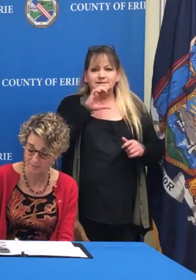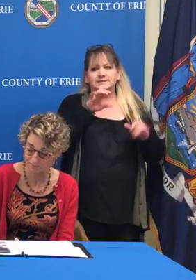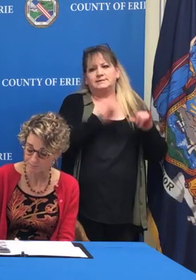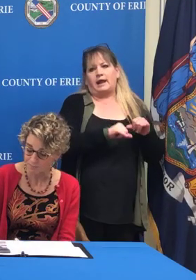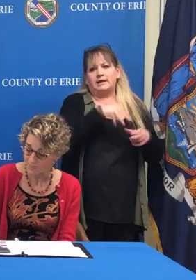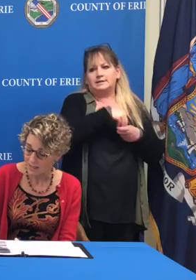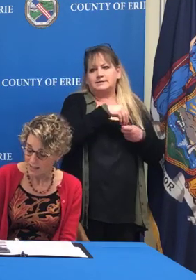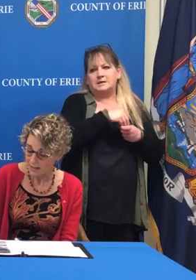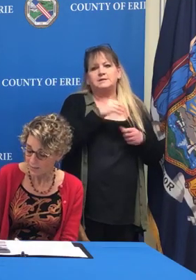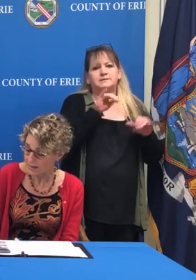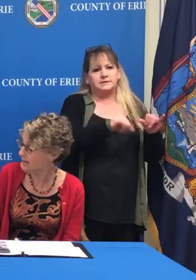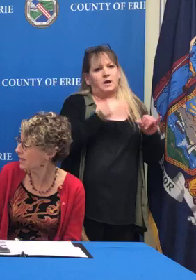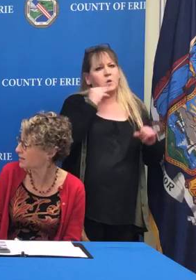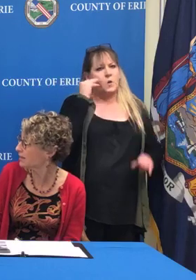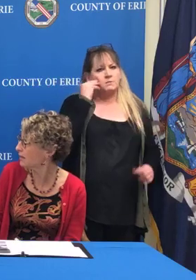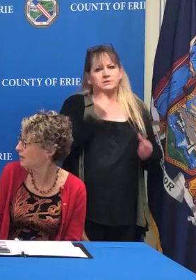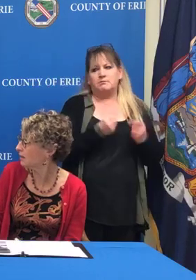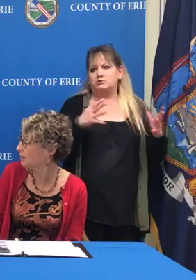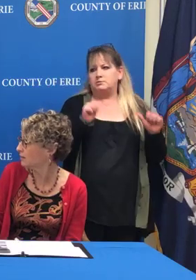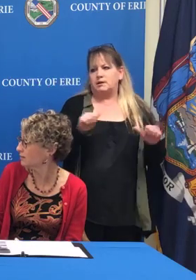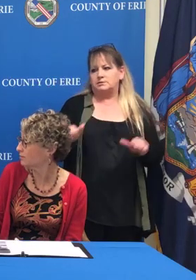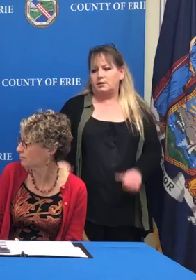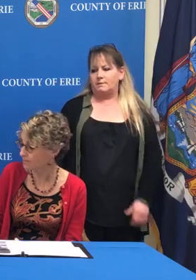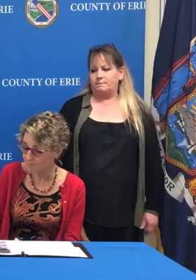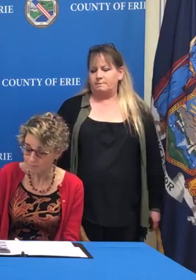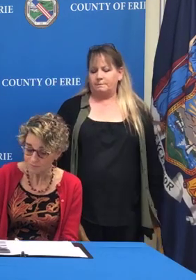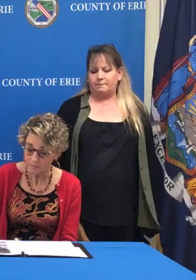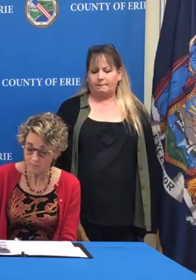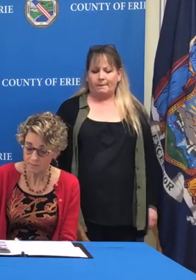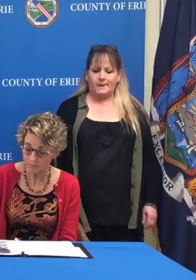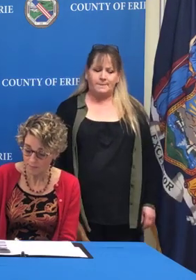can. Okay, next.